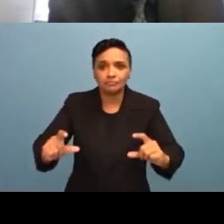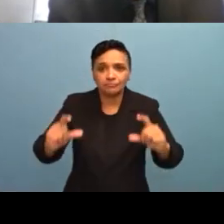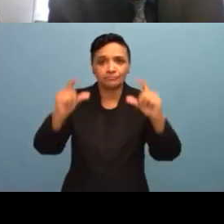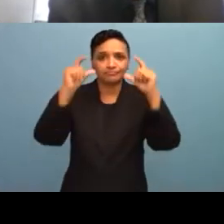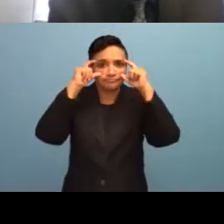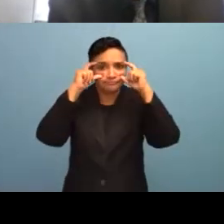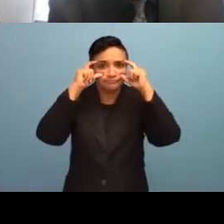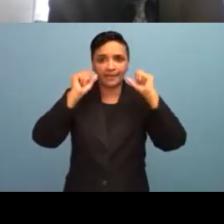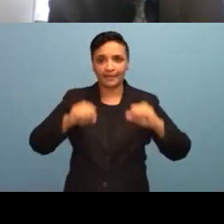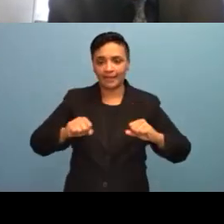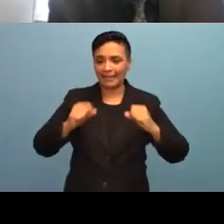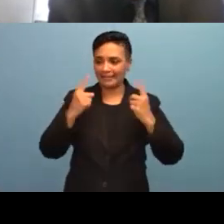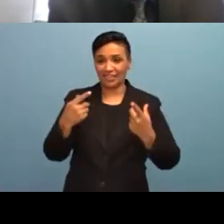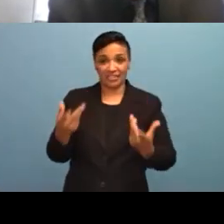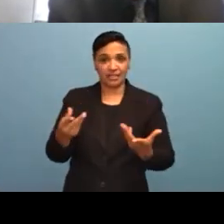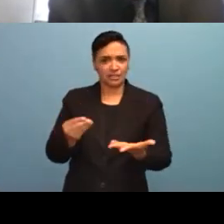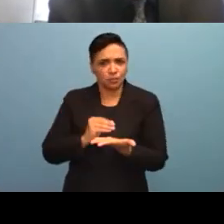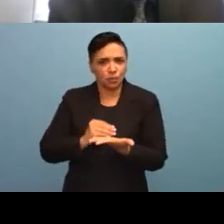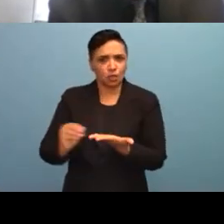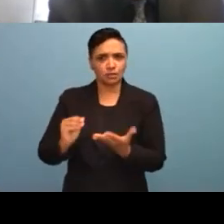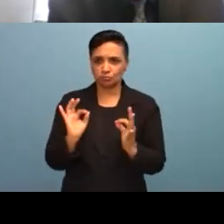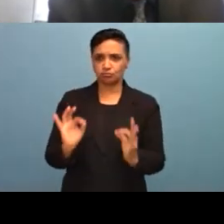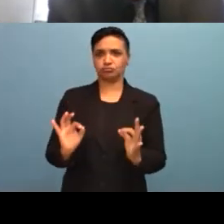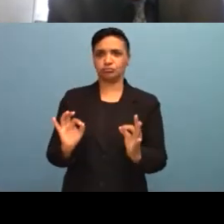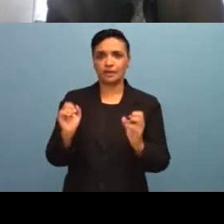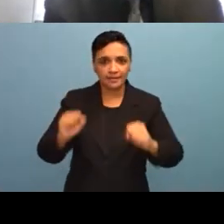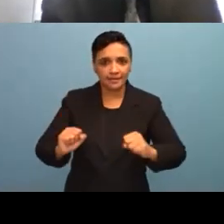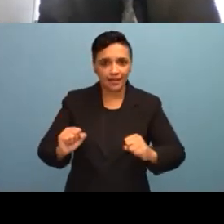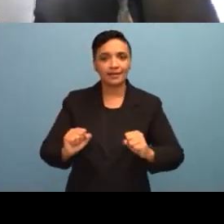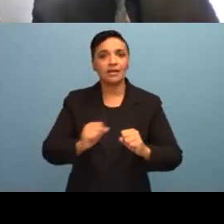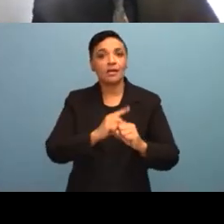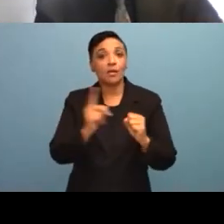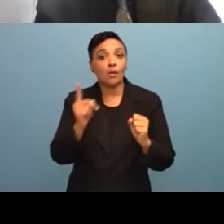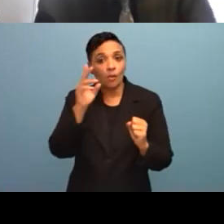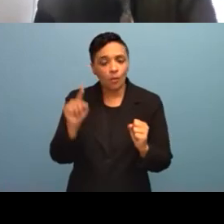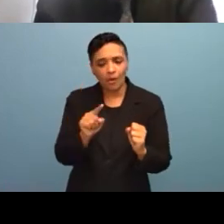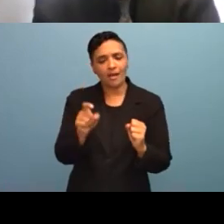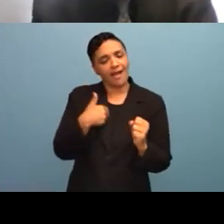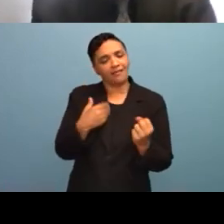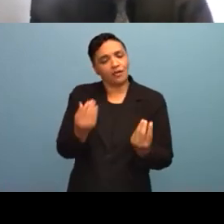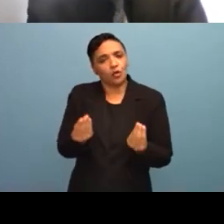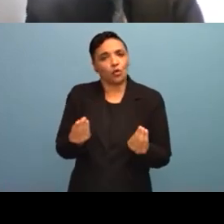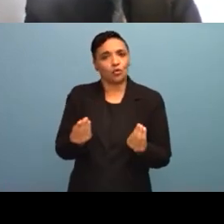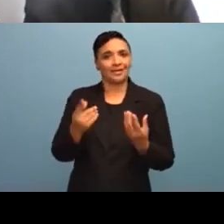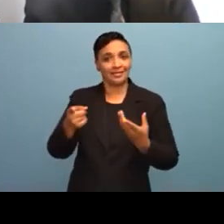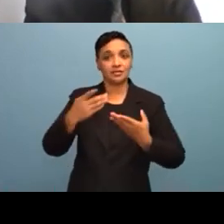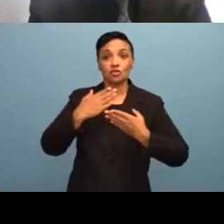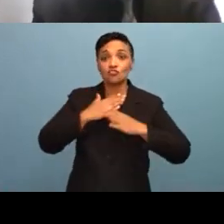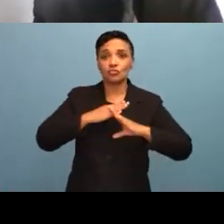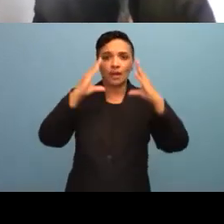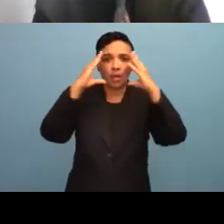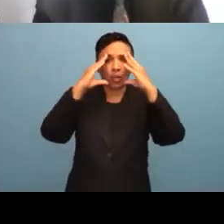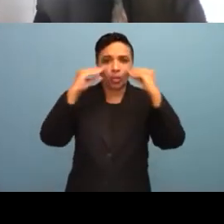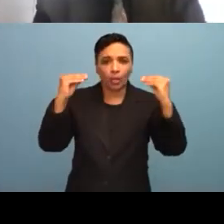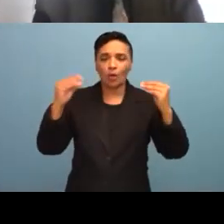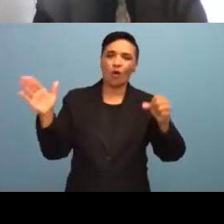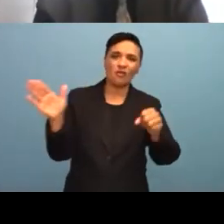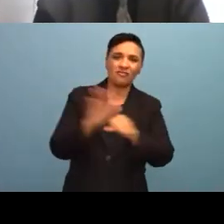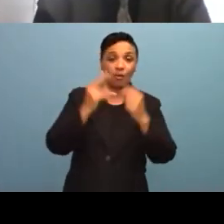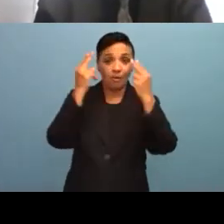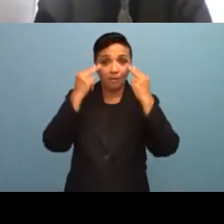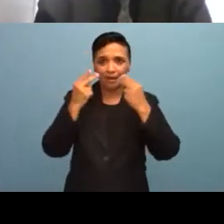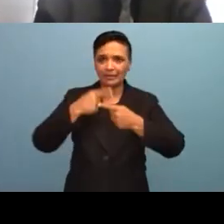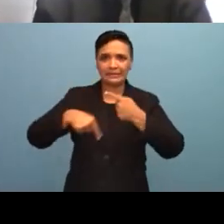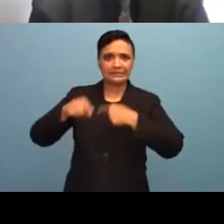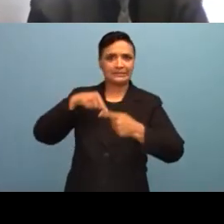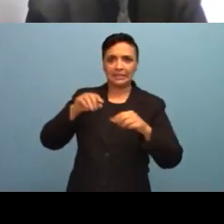eyeglasses, which are super cost effective and if given in a timely fashion, can really prevent worsening or even irreversible, you know,